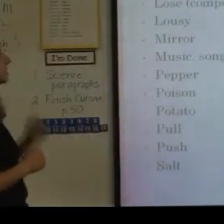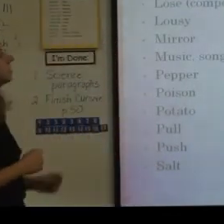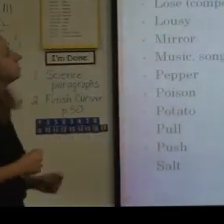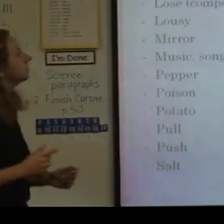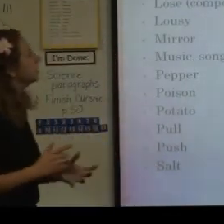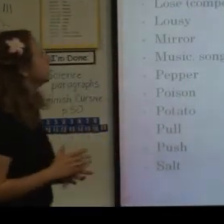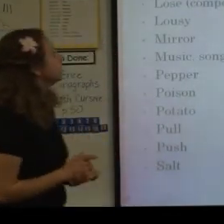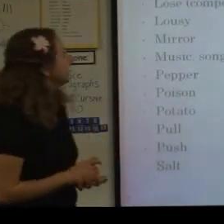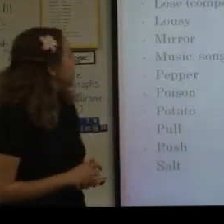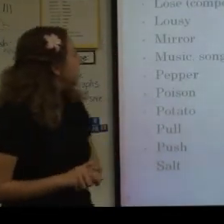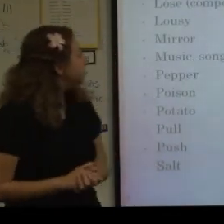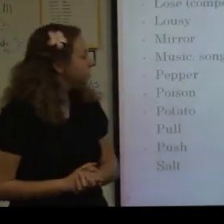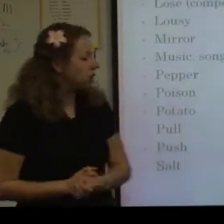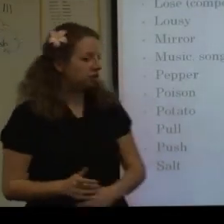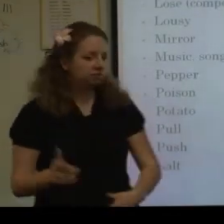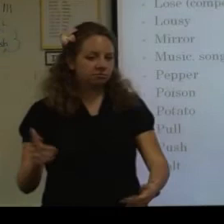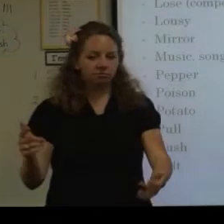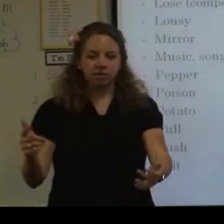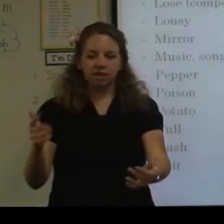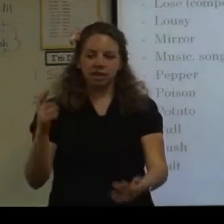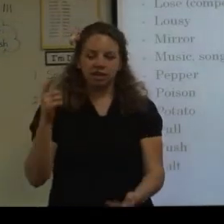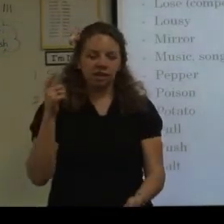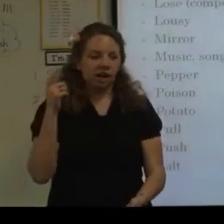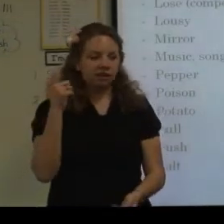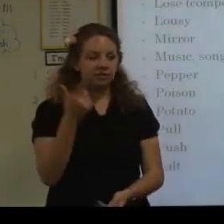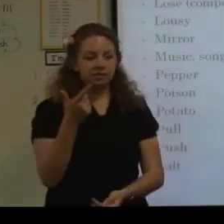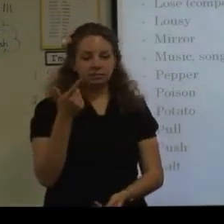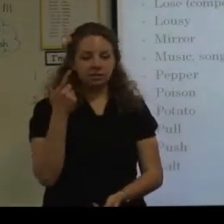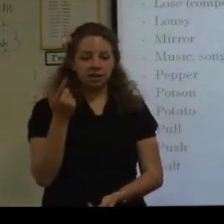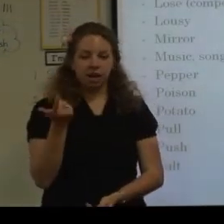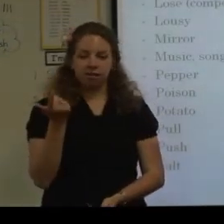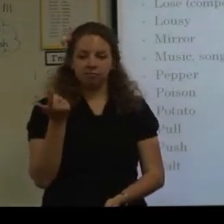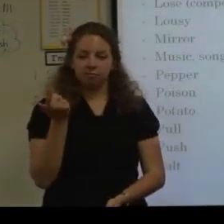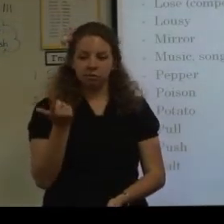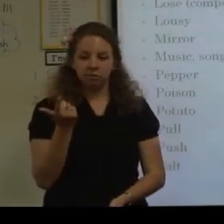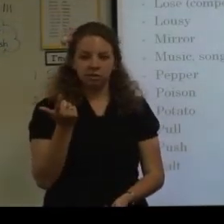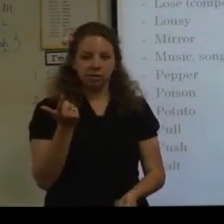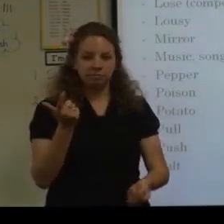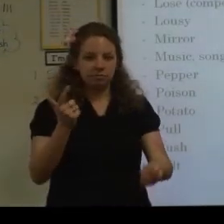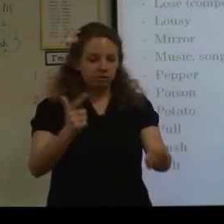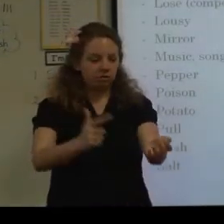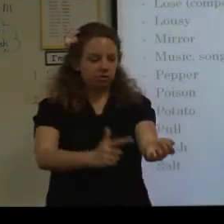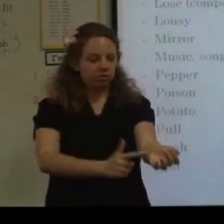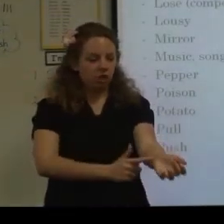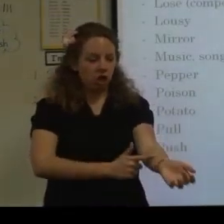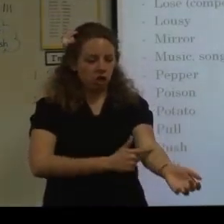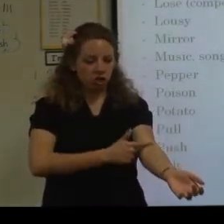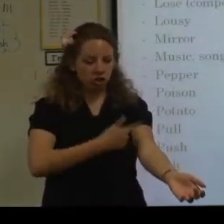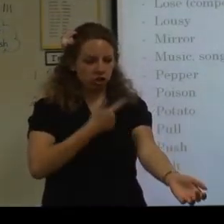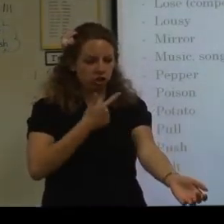Okay, then we have long, and I've seen it with an L most of the time. So you have long.